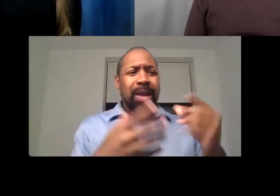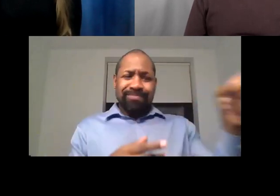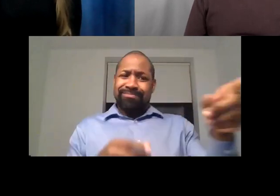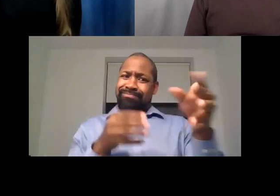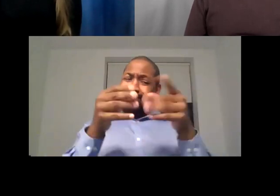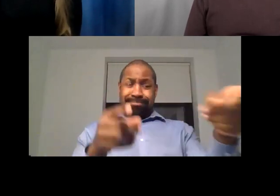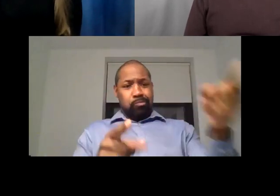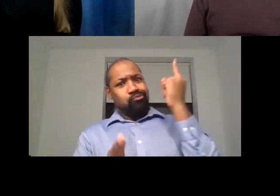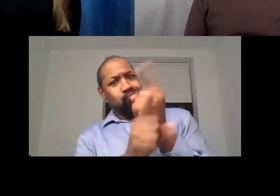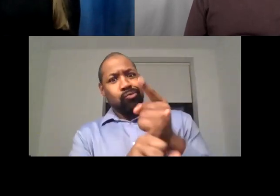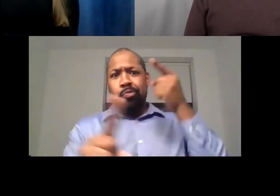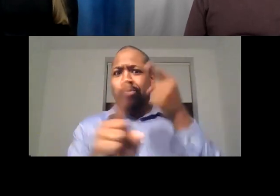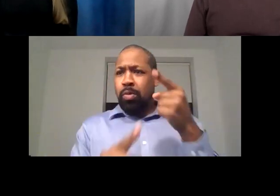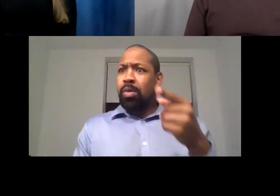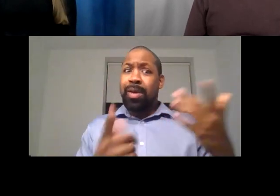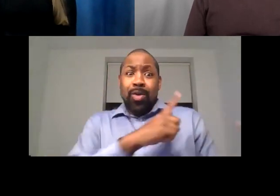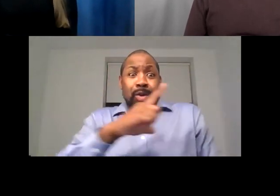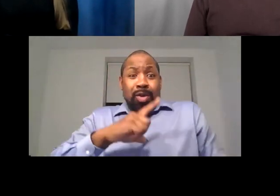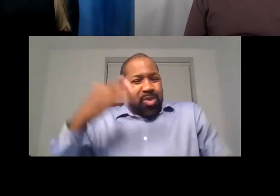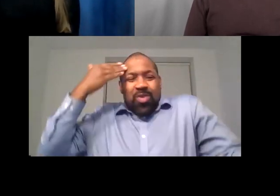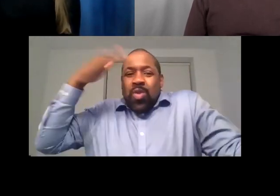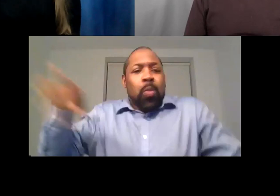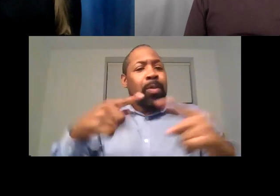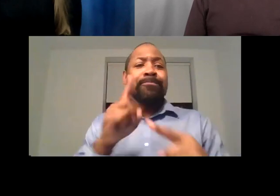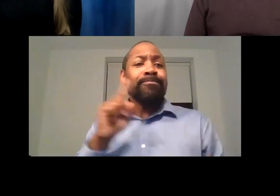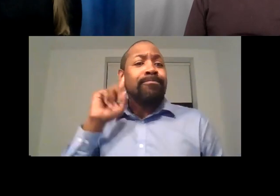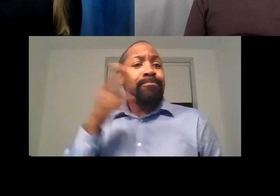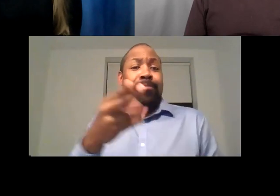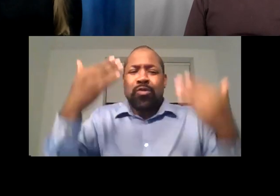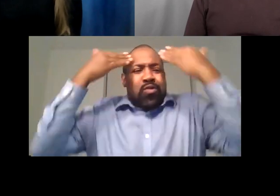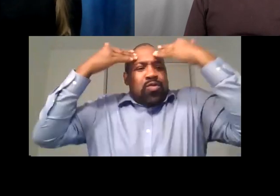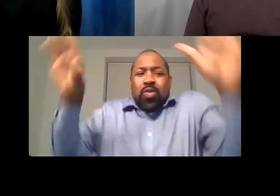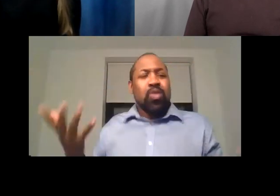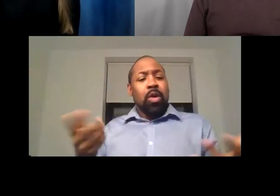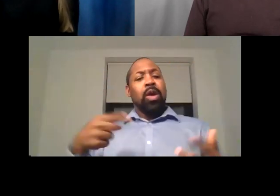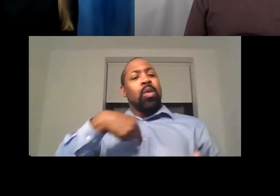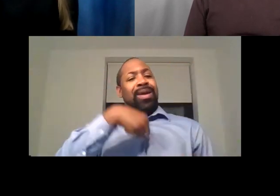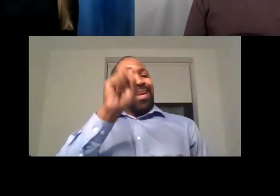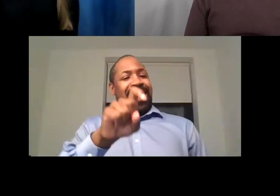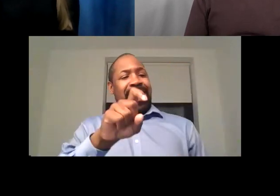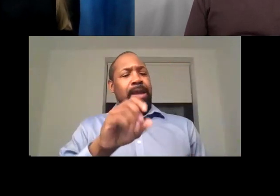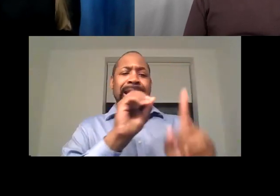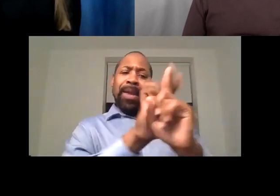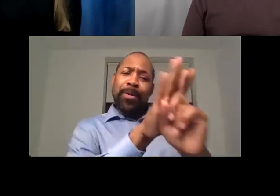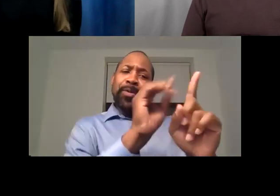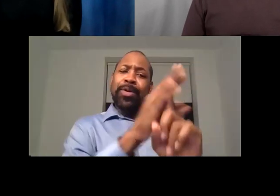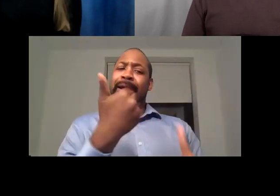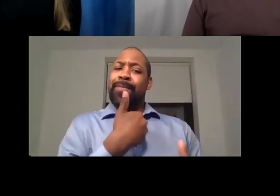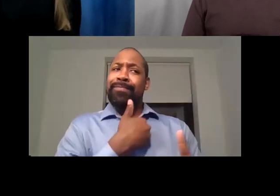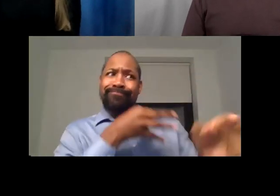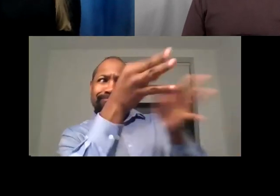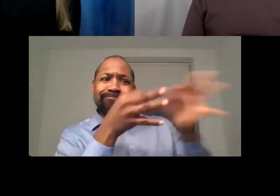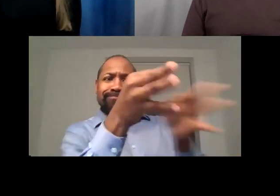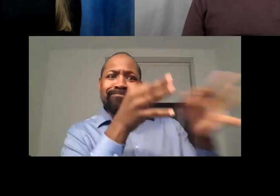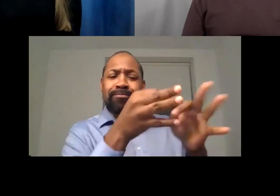and the legislature realized, oh, we see there's a lot of people interested in this. But previously, the legislature didn't know anything about the deaf and hard of hearing